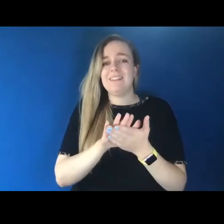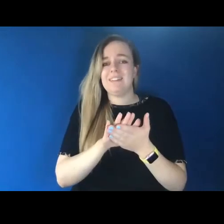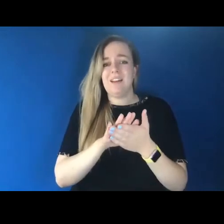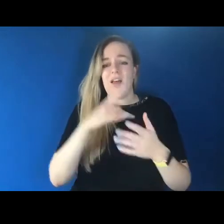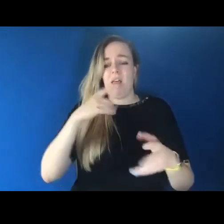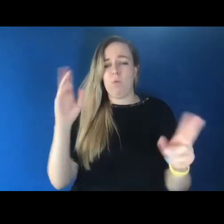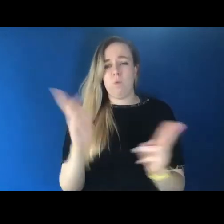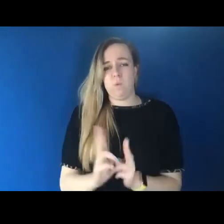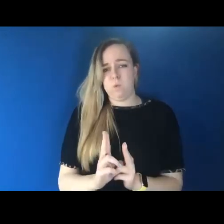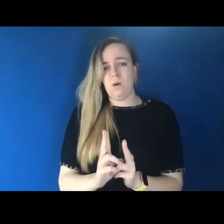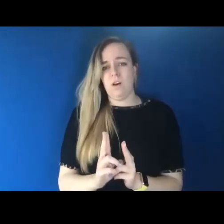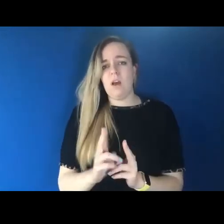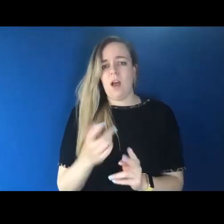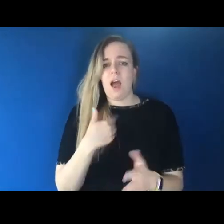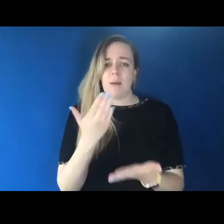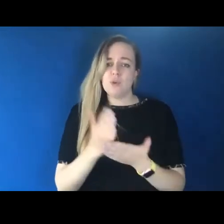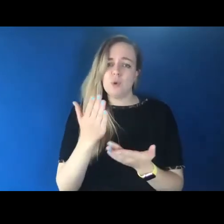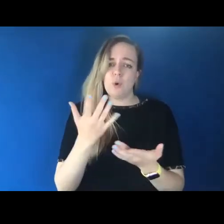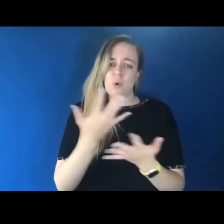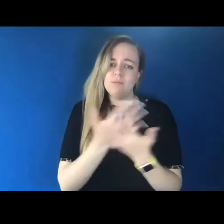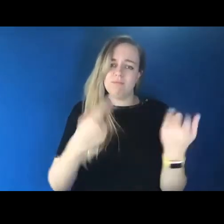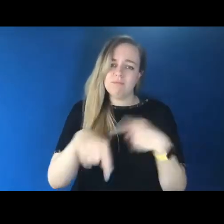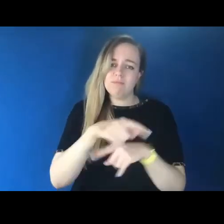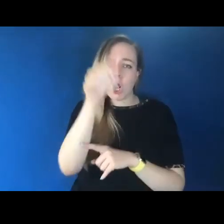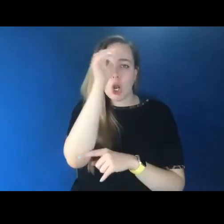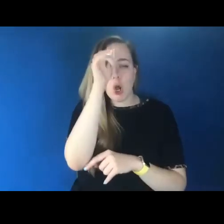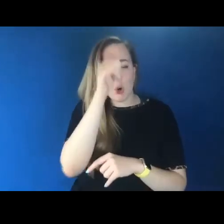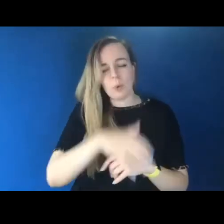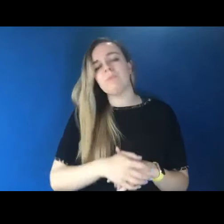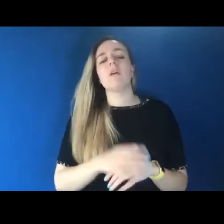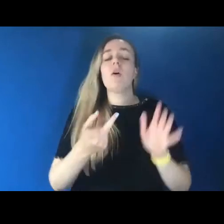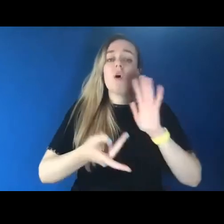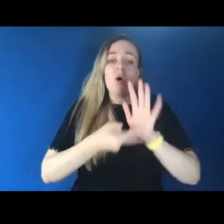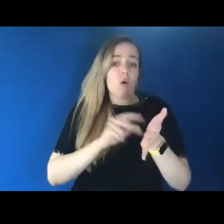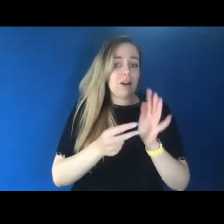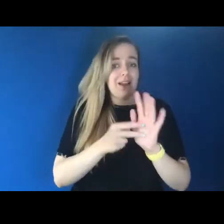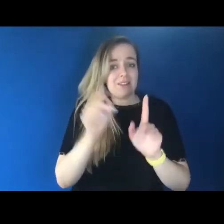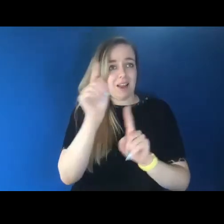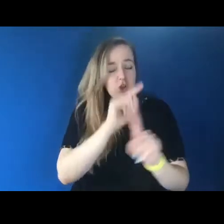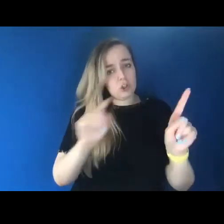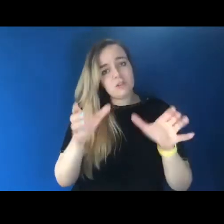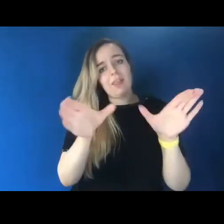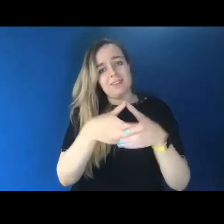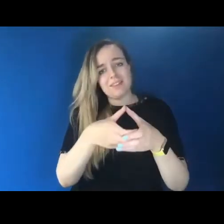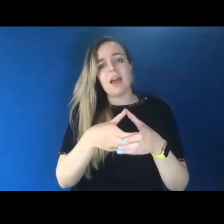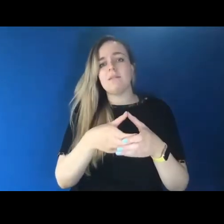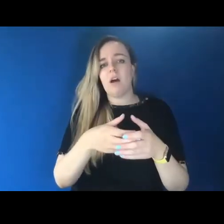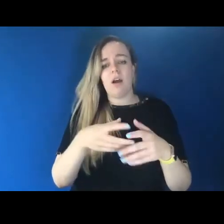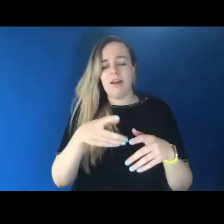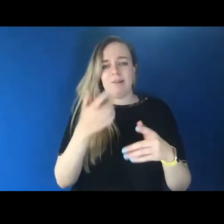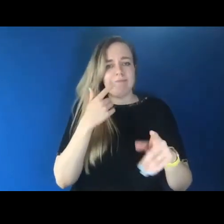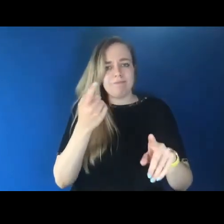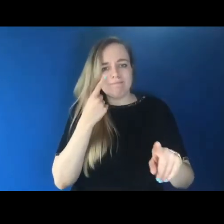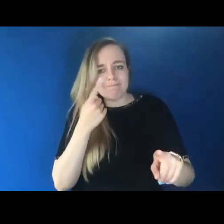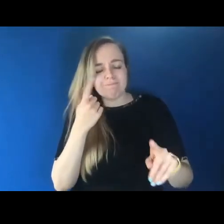and I'm sure that's a phrase that a lot of us will be familiar with. Organisations within the sector cutting corners to